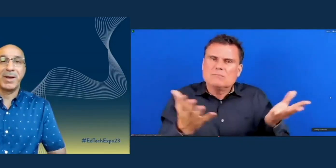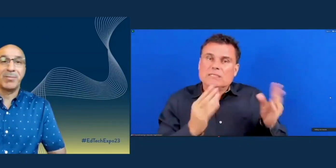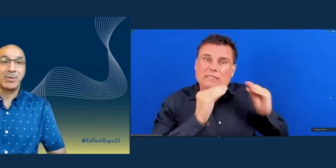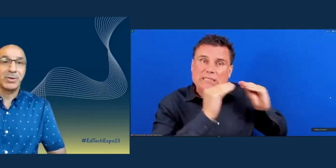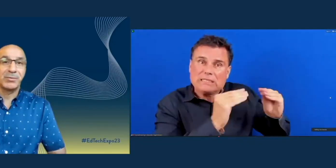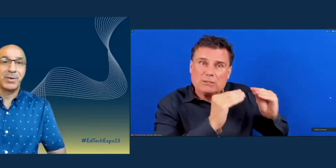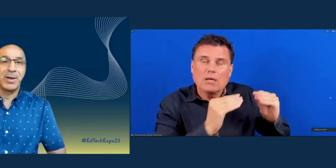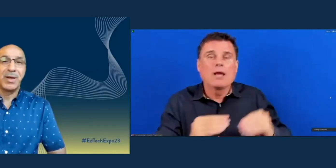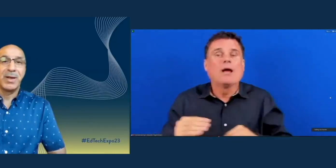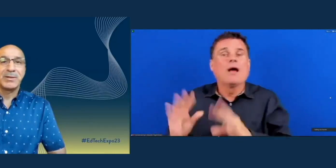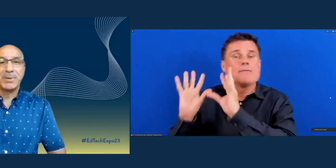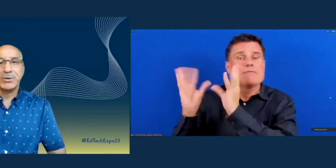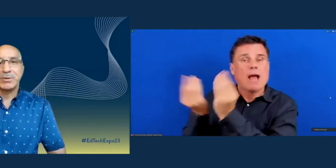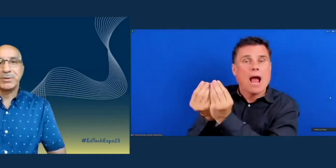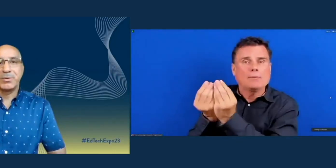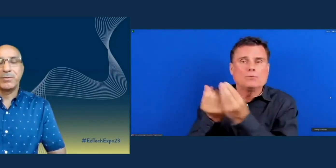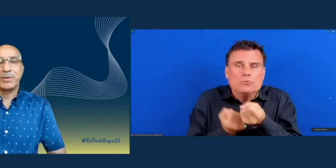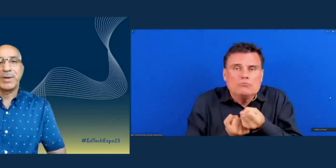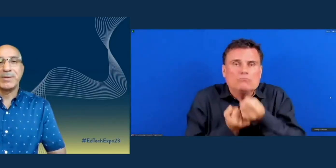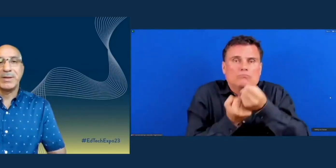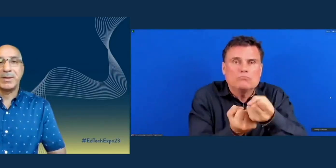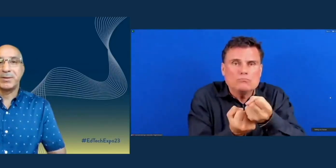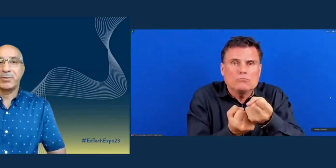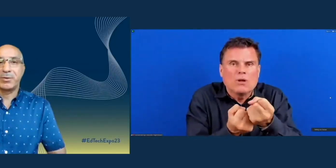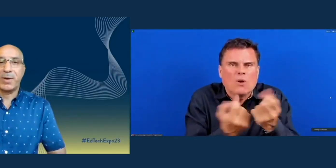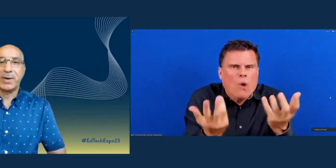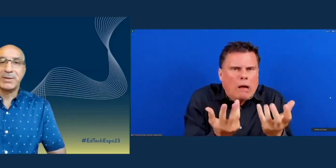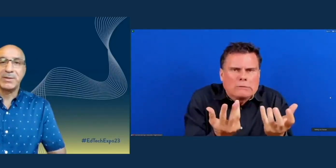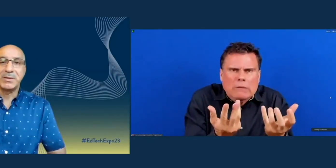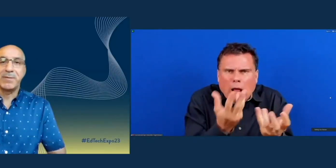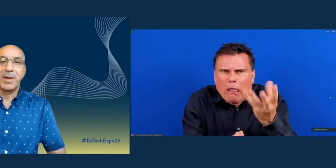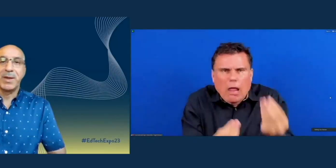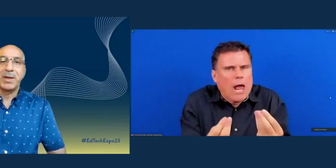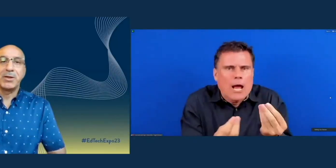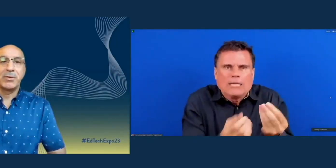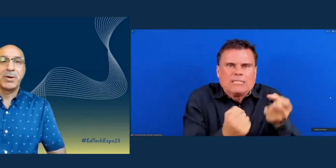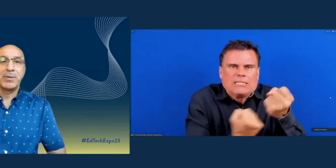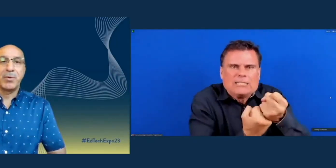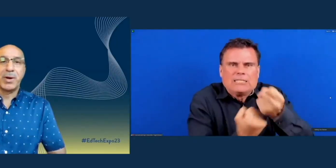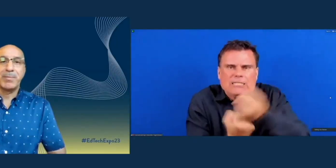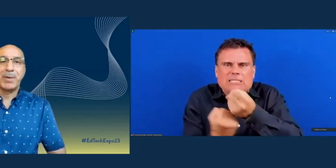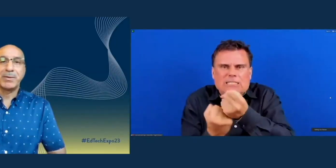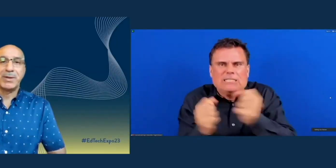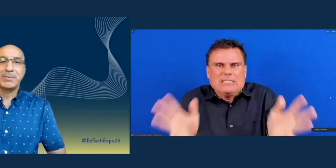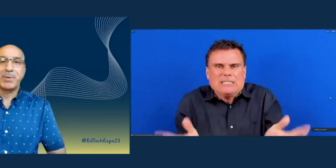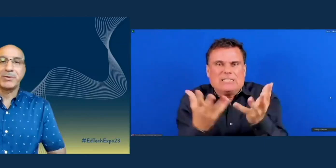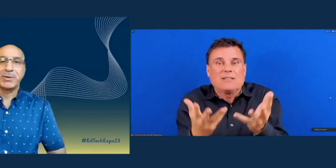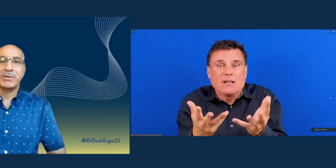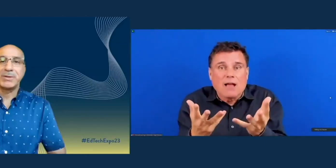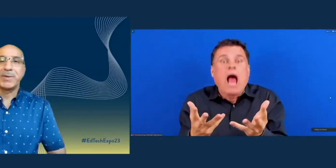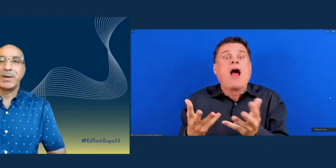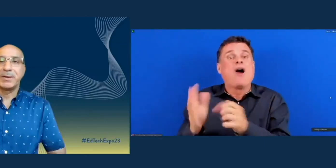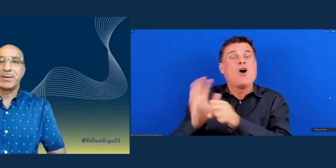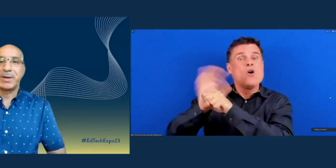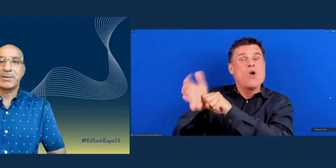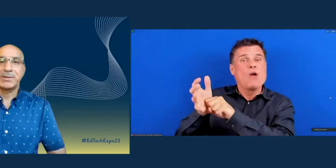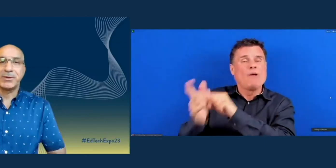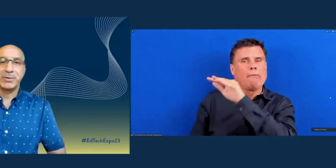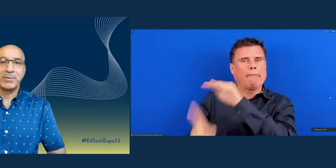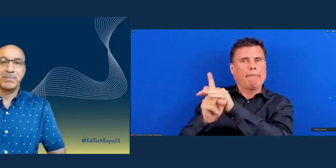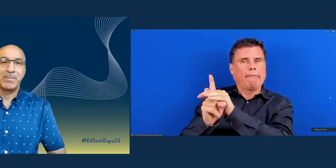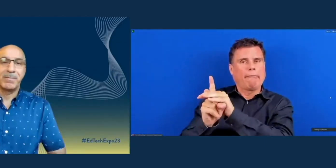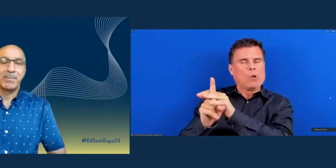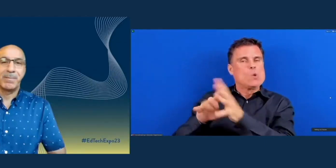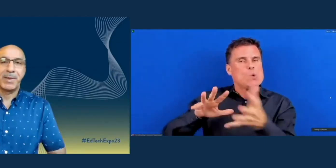learning among children, especially to COVID-19 and other crises. You will learn more about these projects in the next